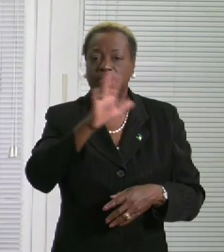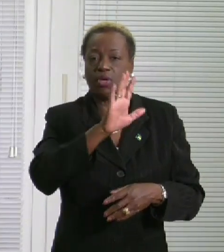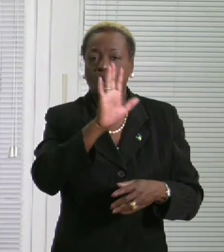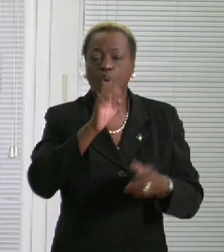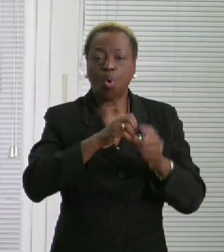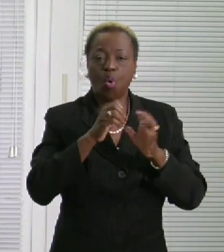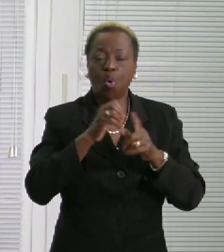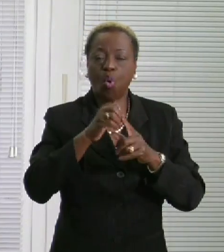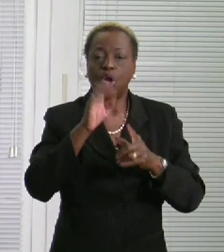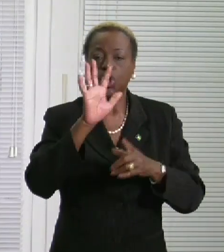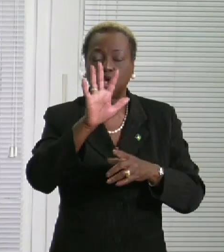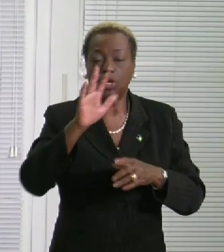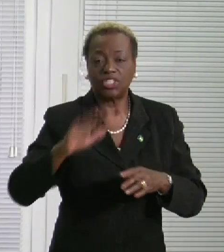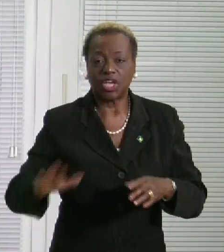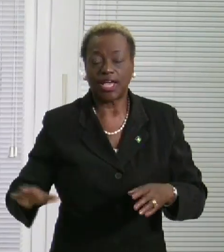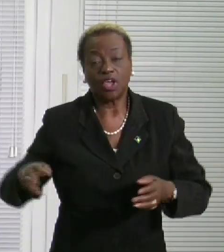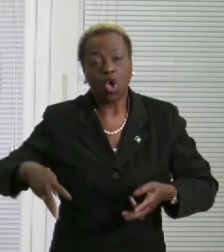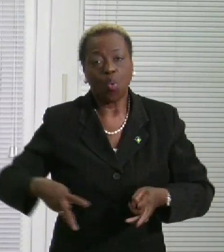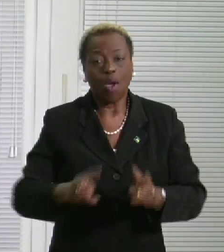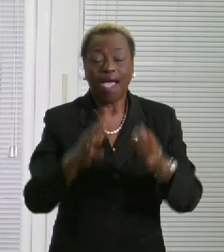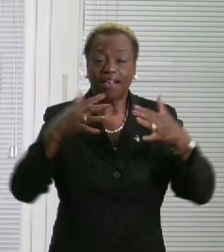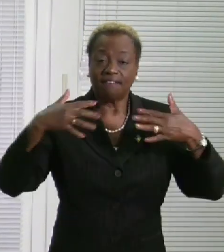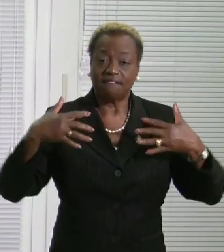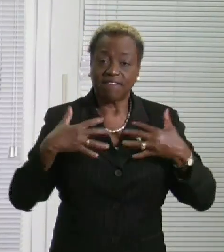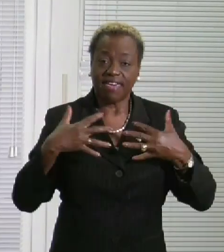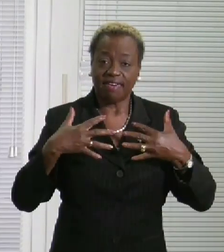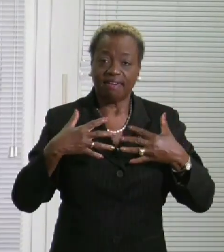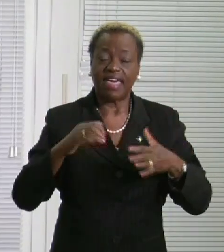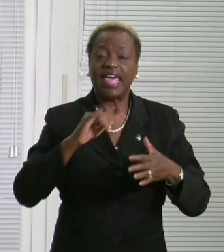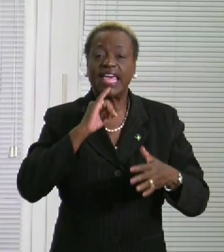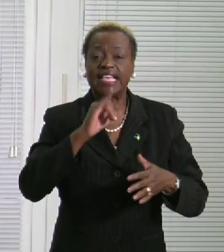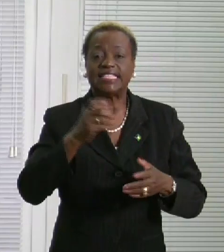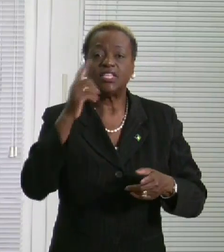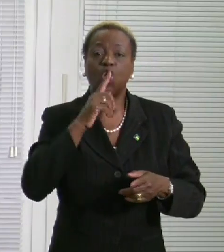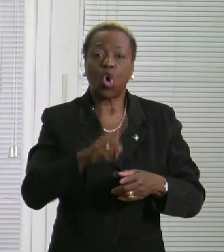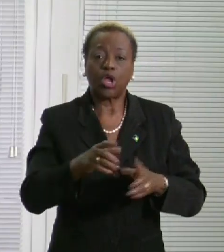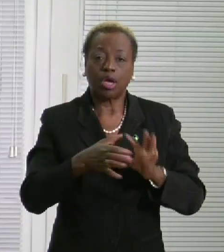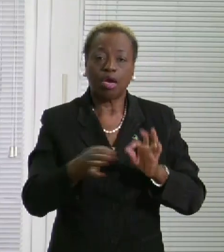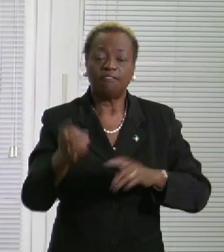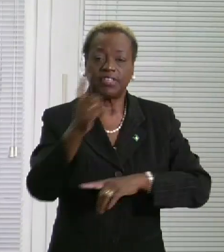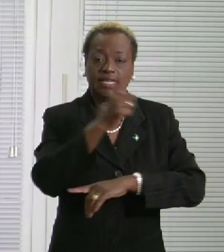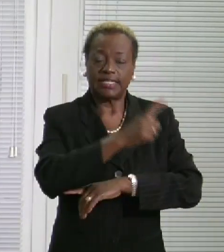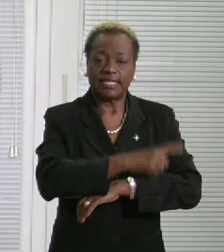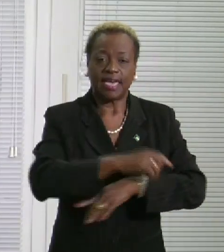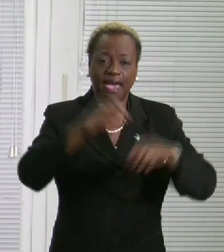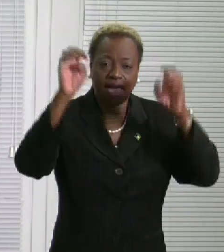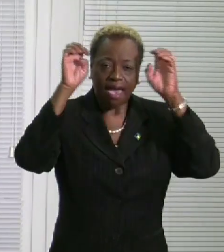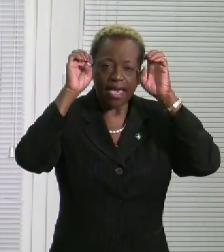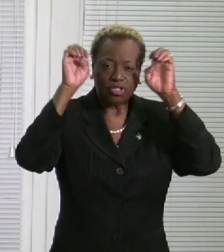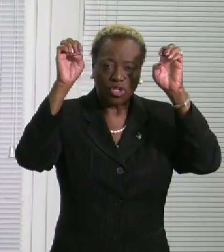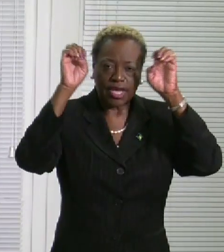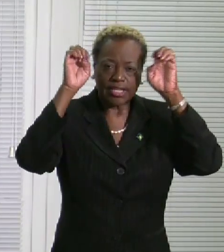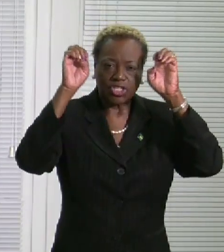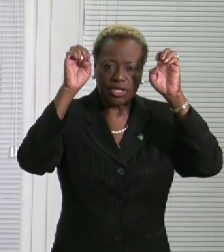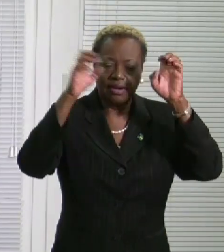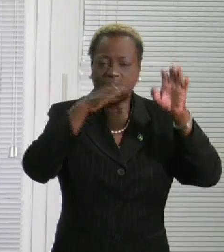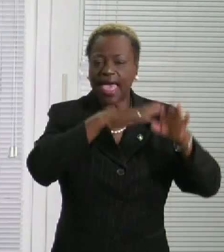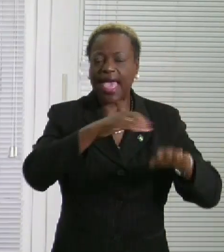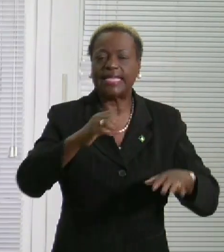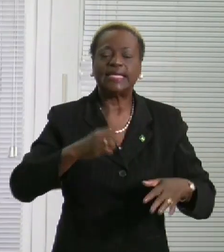child. And while fear is certainly the order of the day, education and